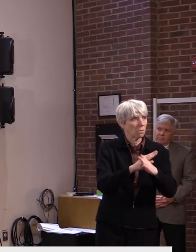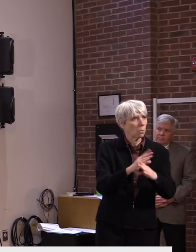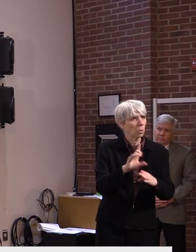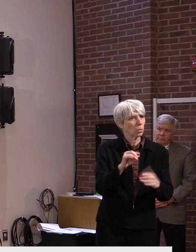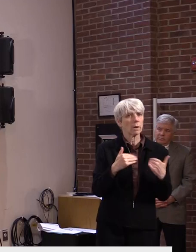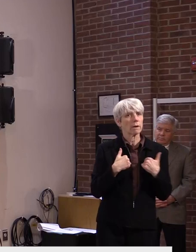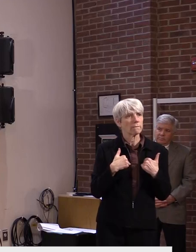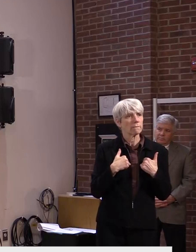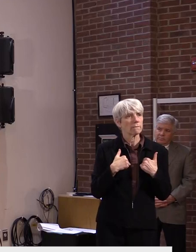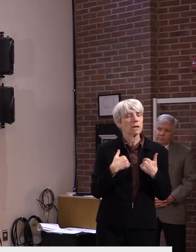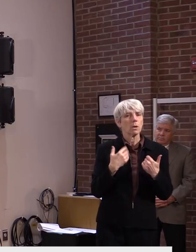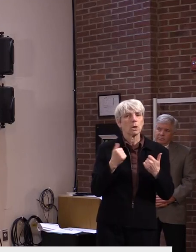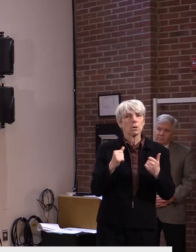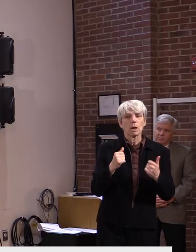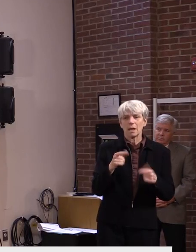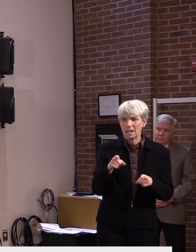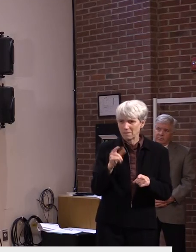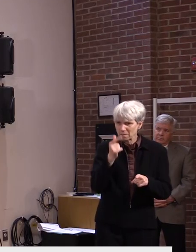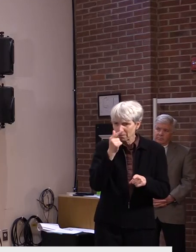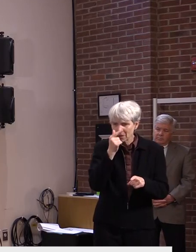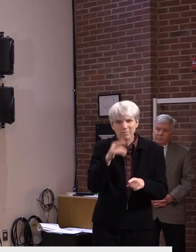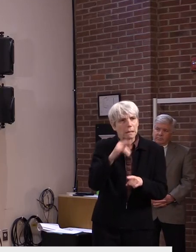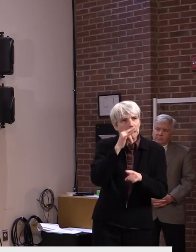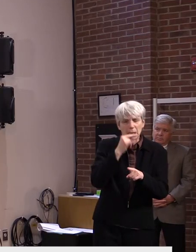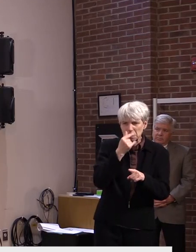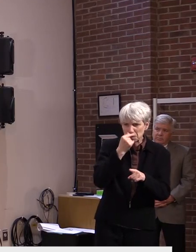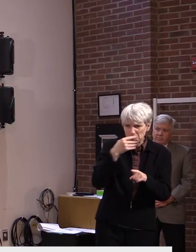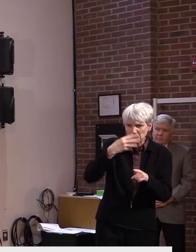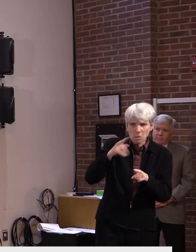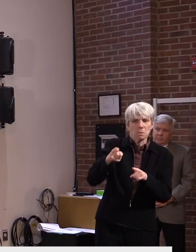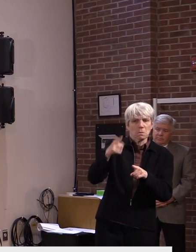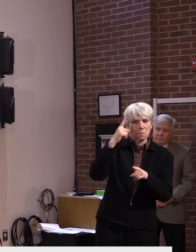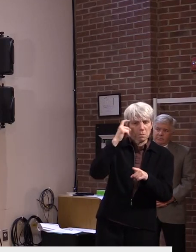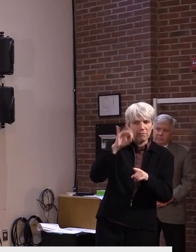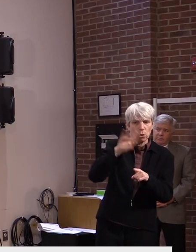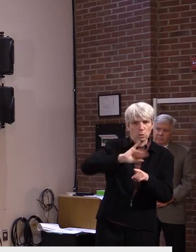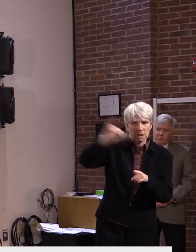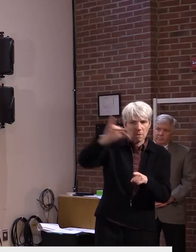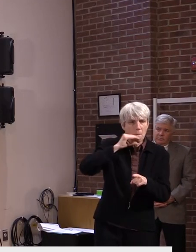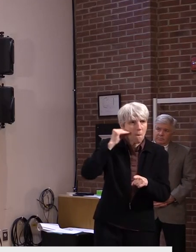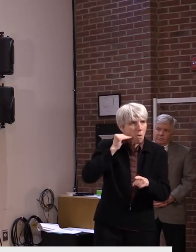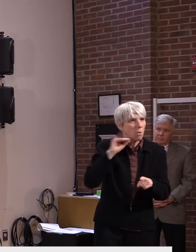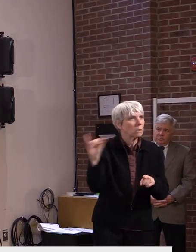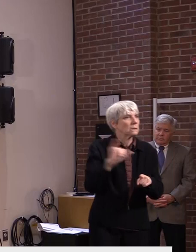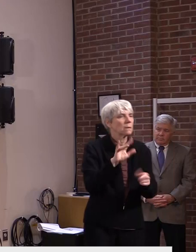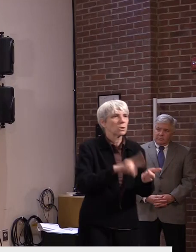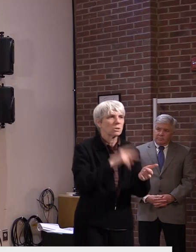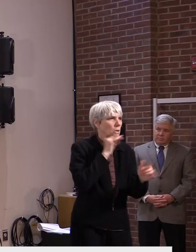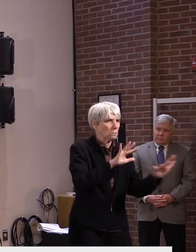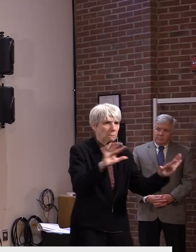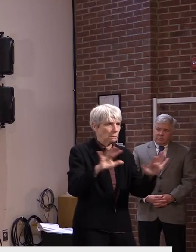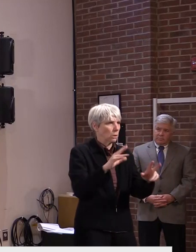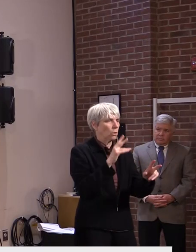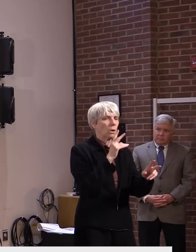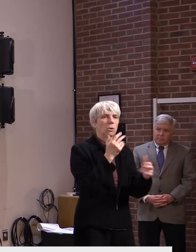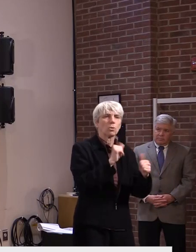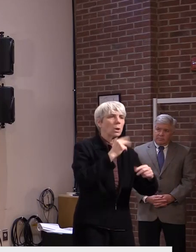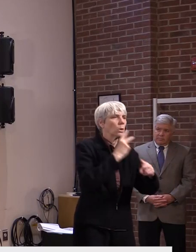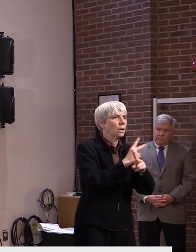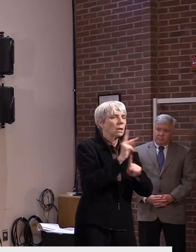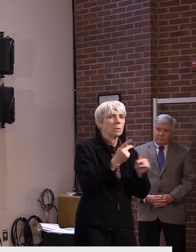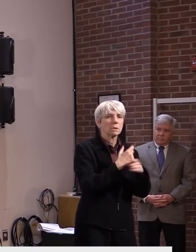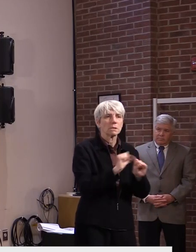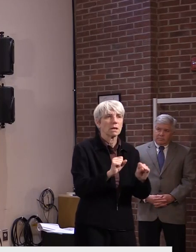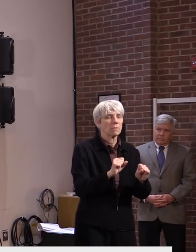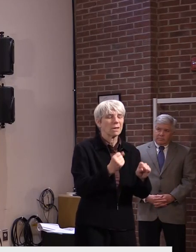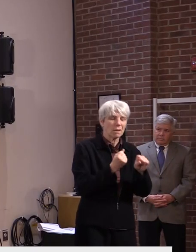of school classrooms, out of long-term care facilities, et cetera. But at the end of a season, there are always deaths that